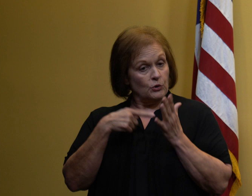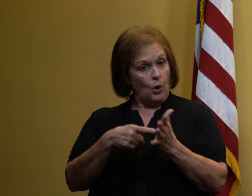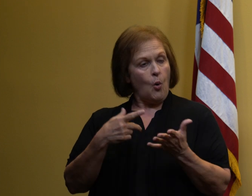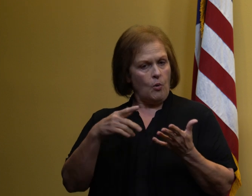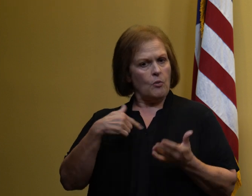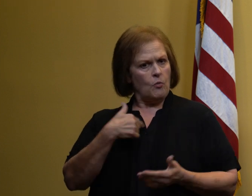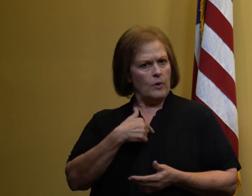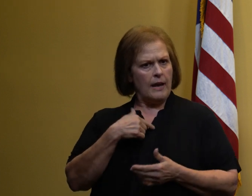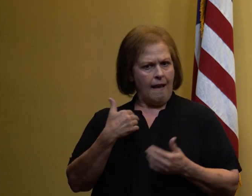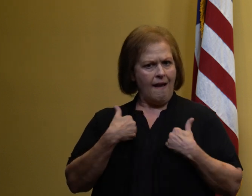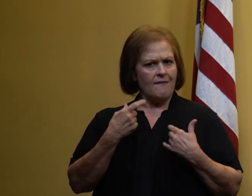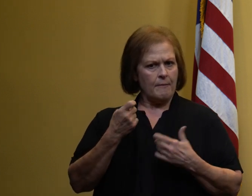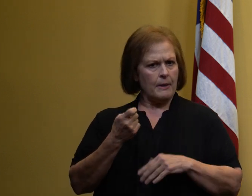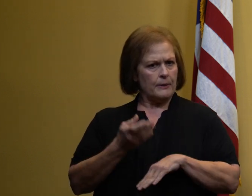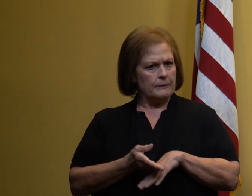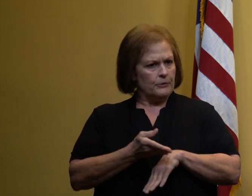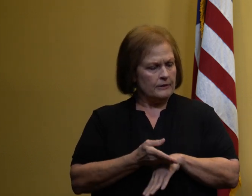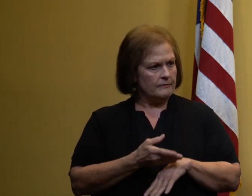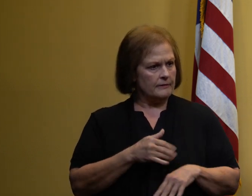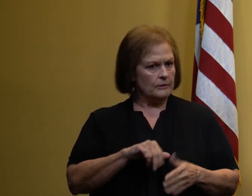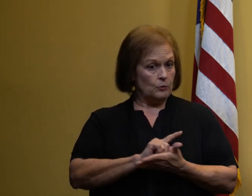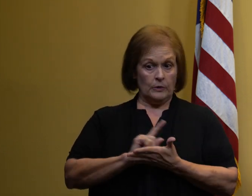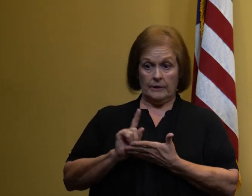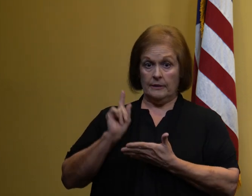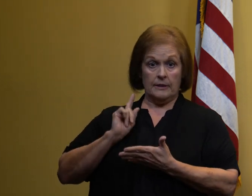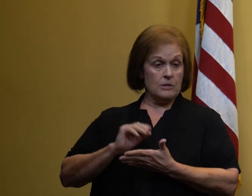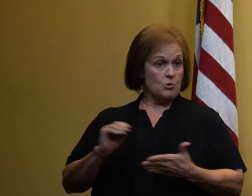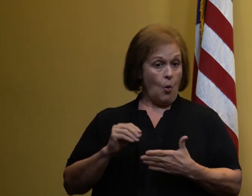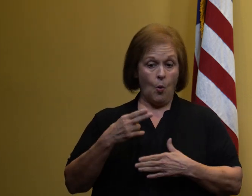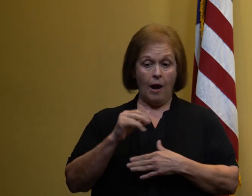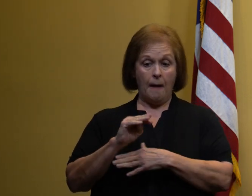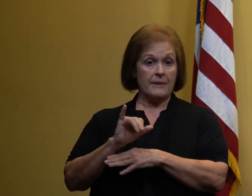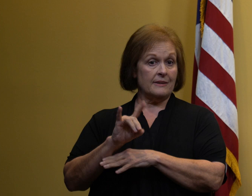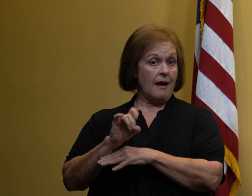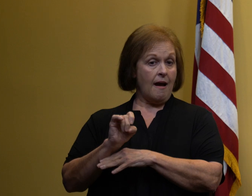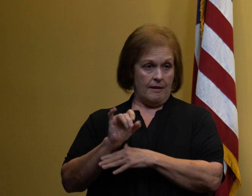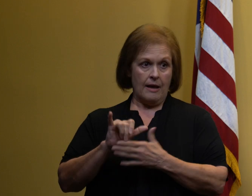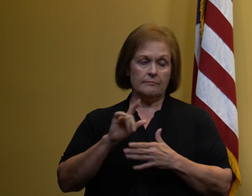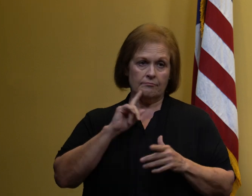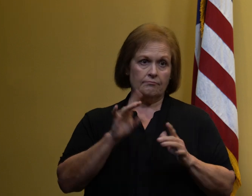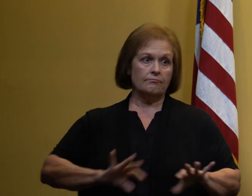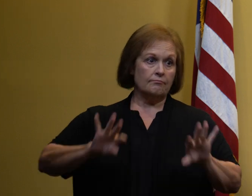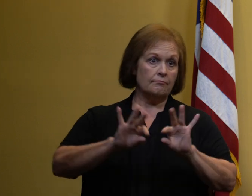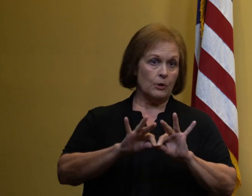progress. Having a week of no homicides, a big deal in the city of New